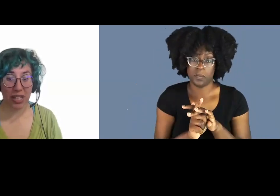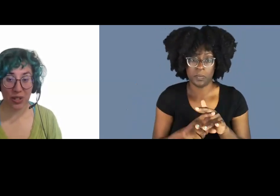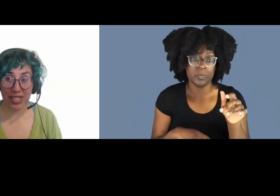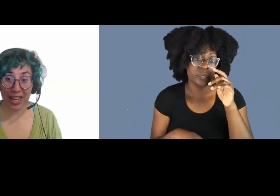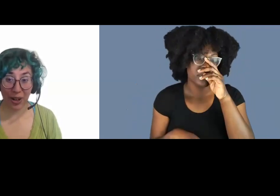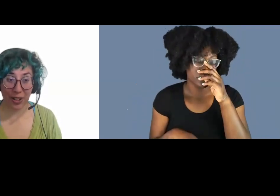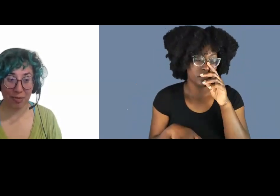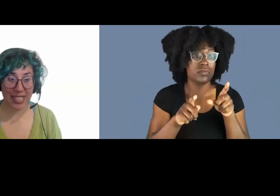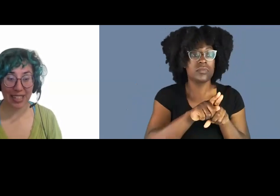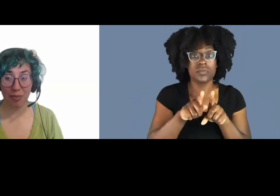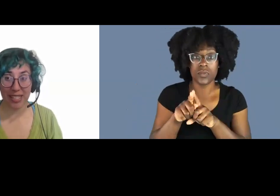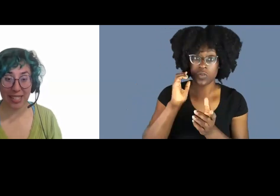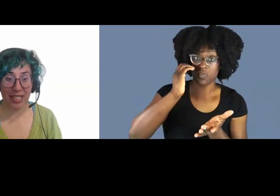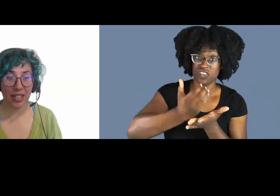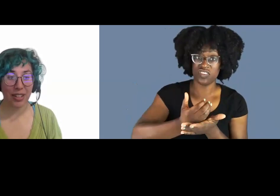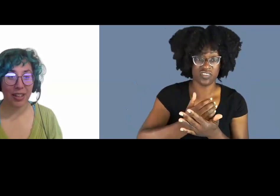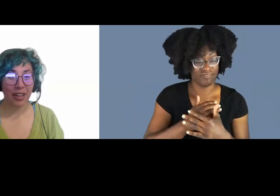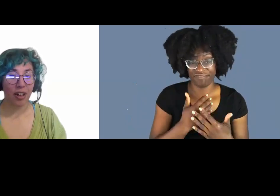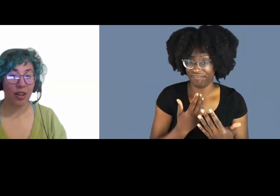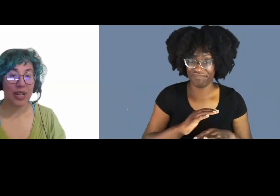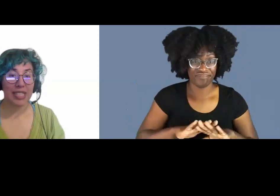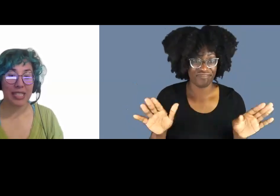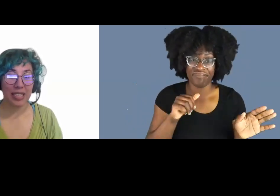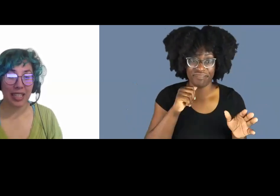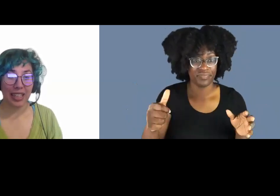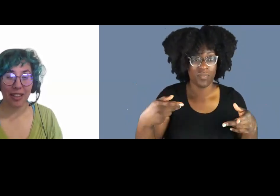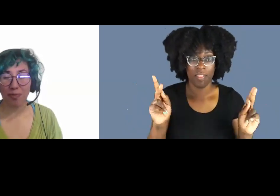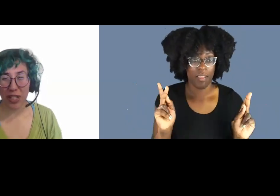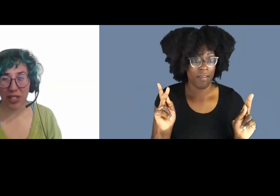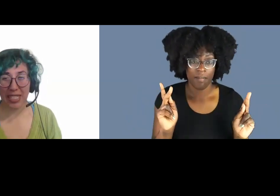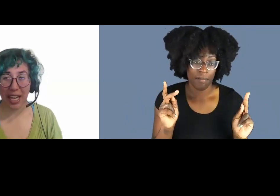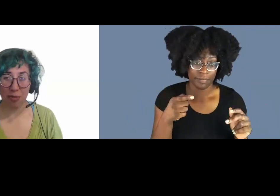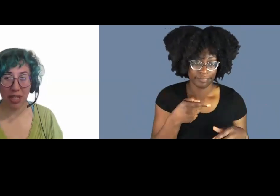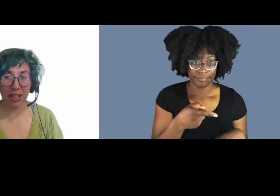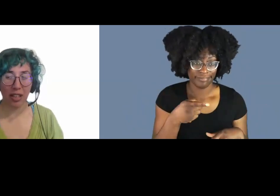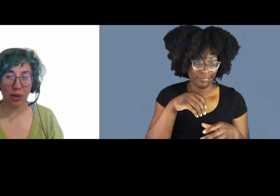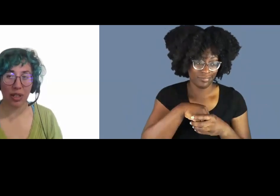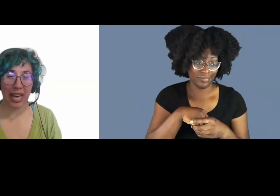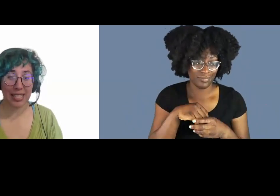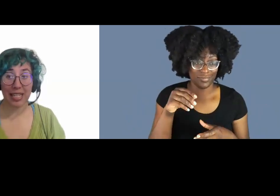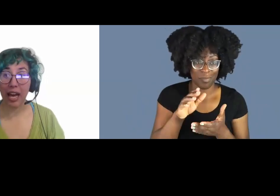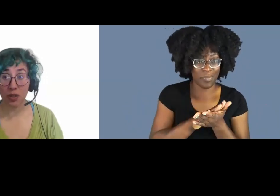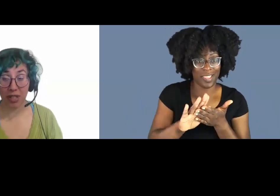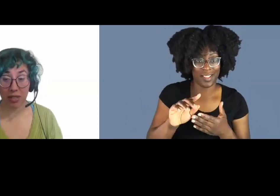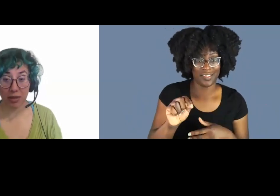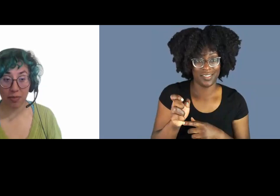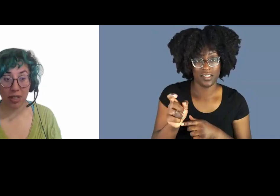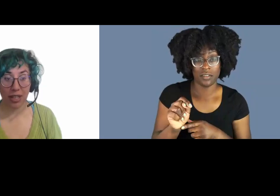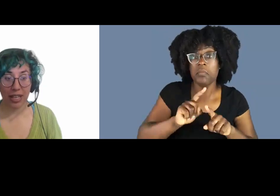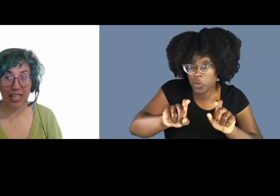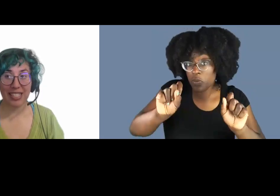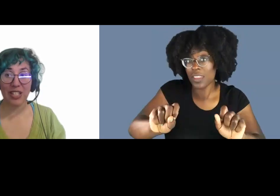showing pictures at all inside the message, although pictures can be included as